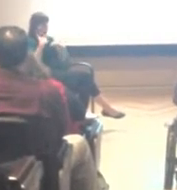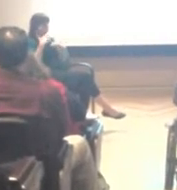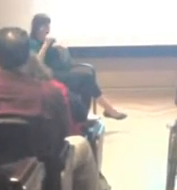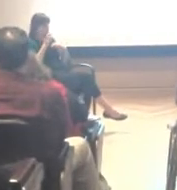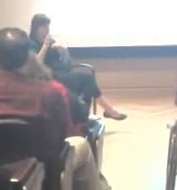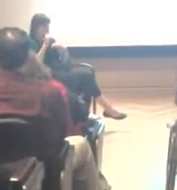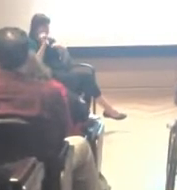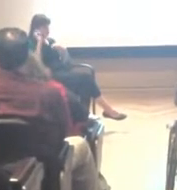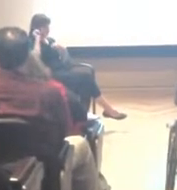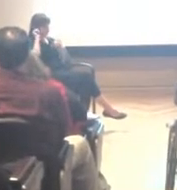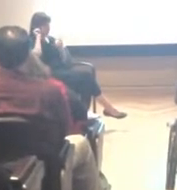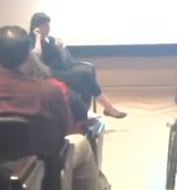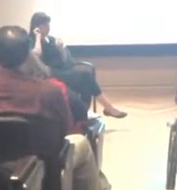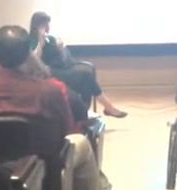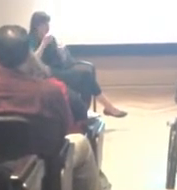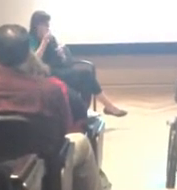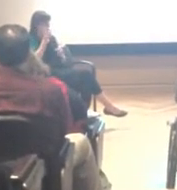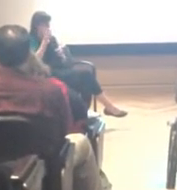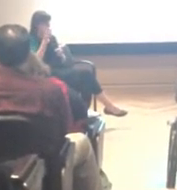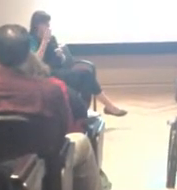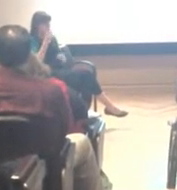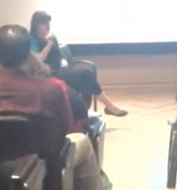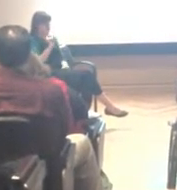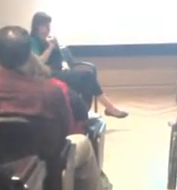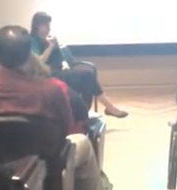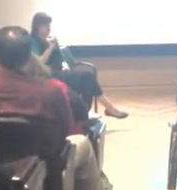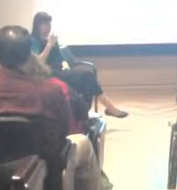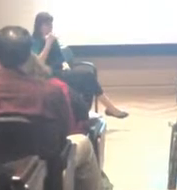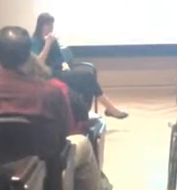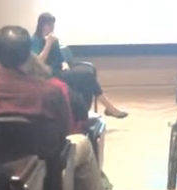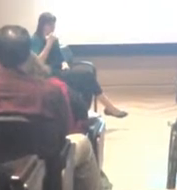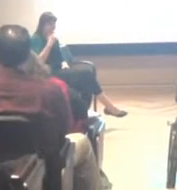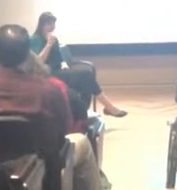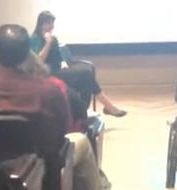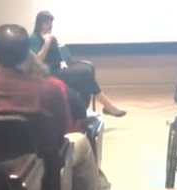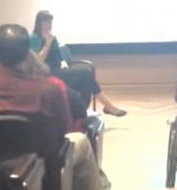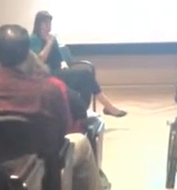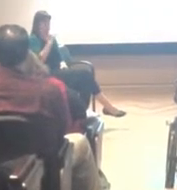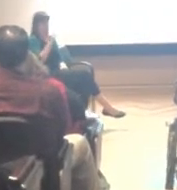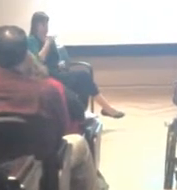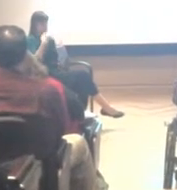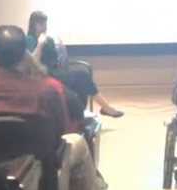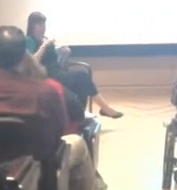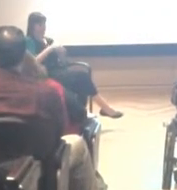out and do the third ventriculostomy, it's like you're lucky to get 15% success.